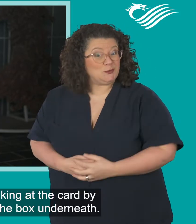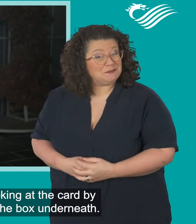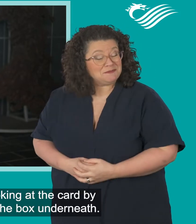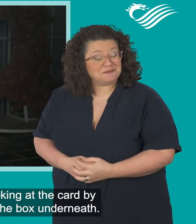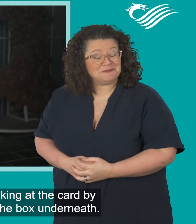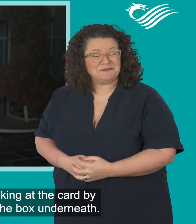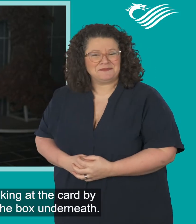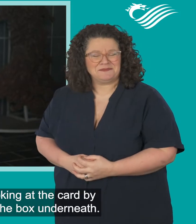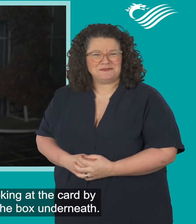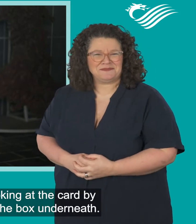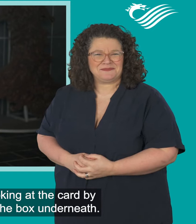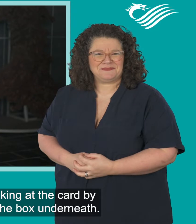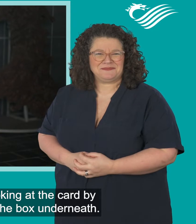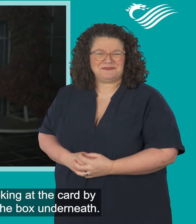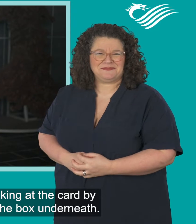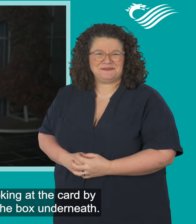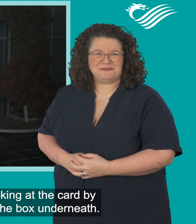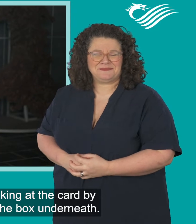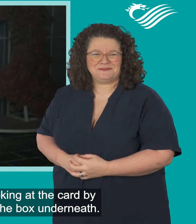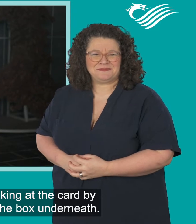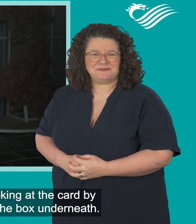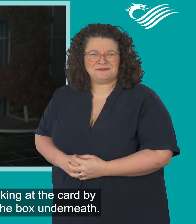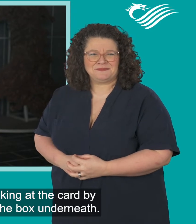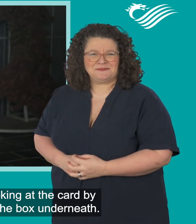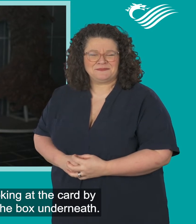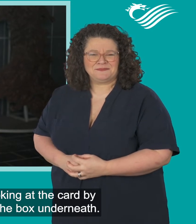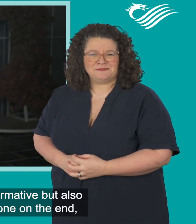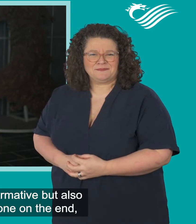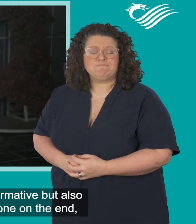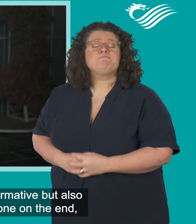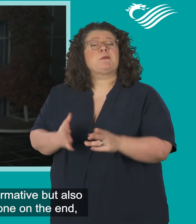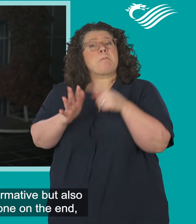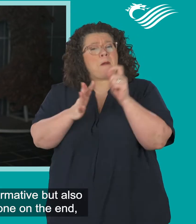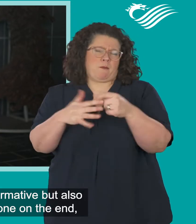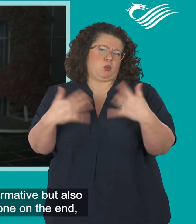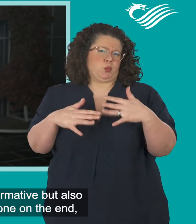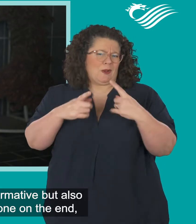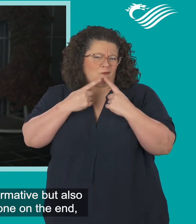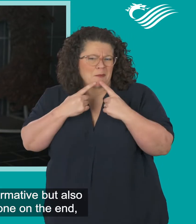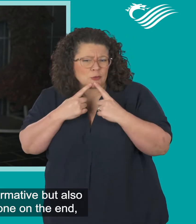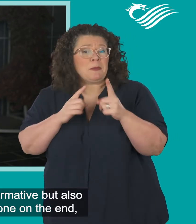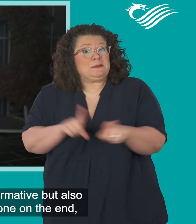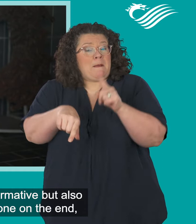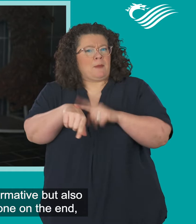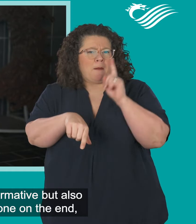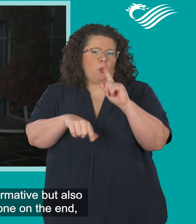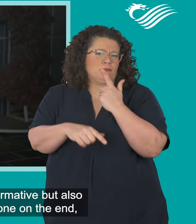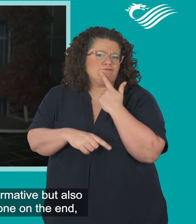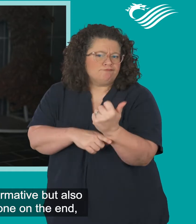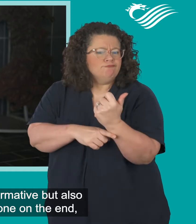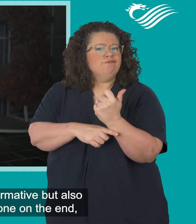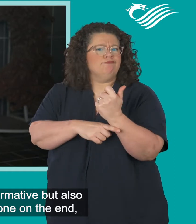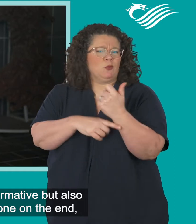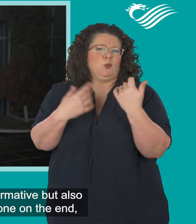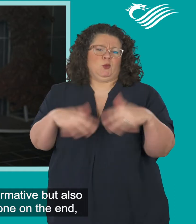at the card by the corresponding number in the box underneath. The maps are not only informative, but also attractive,